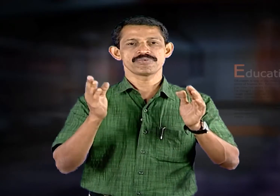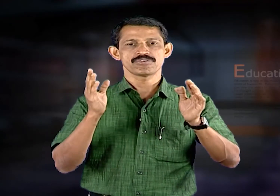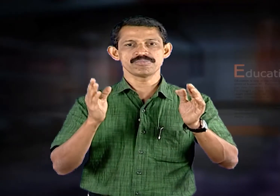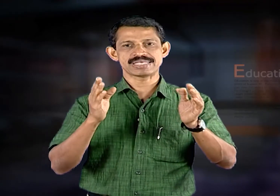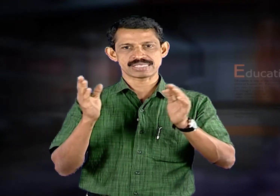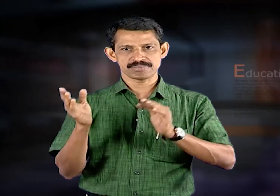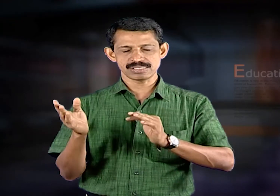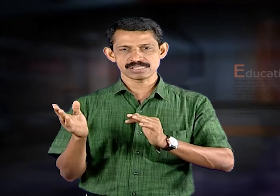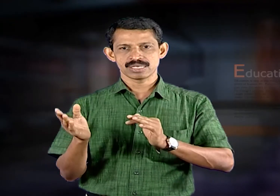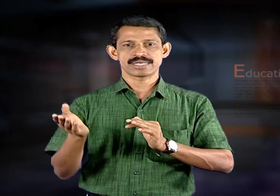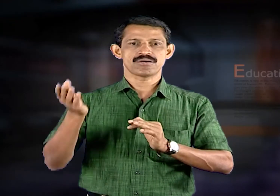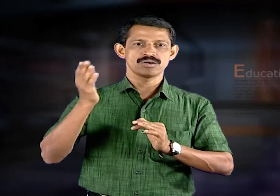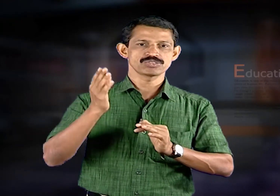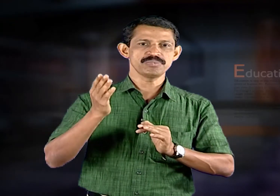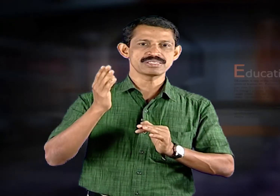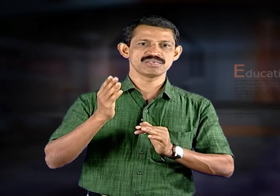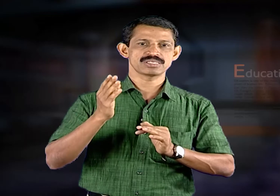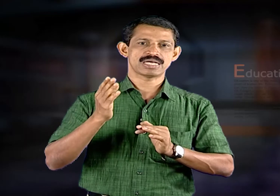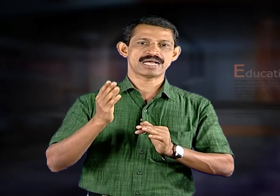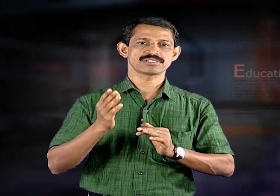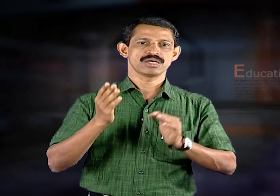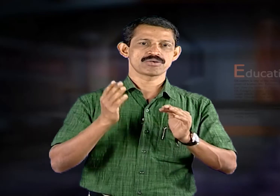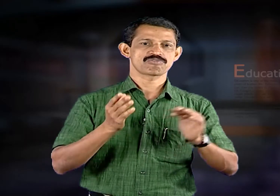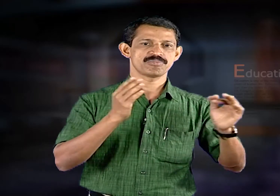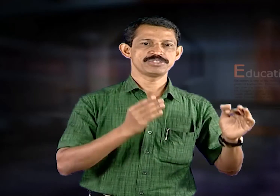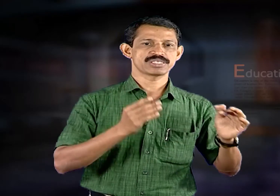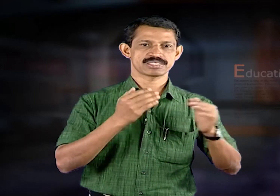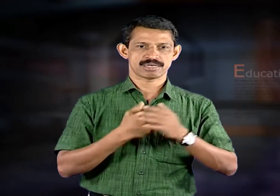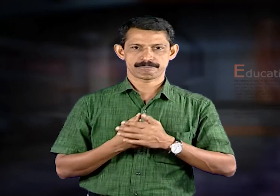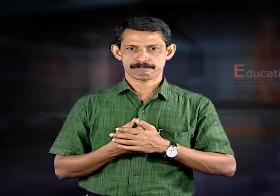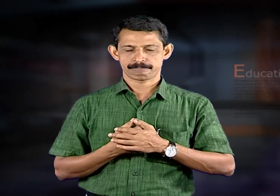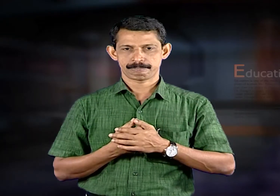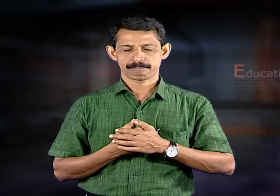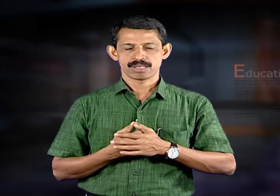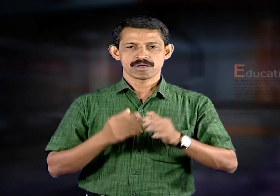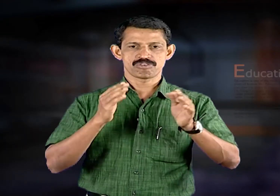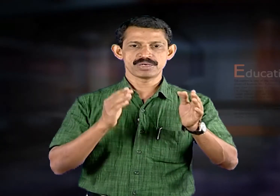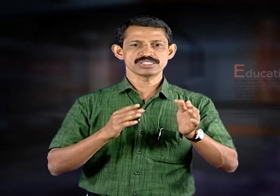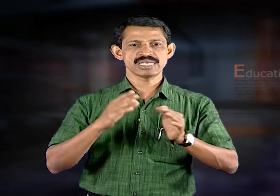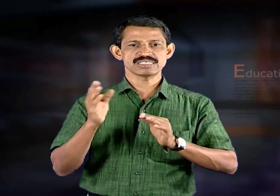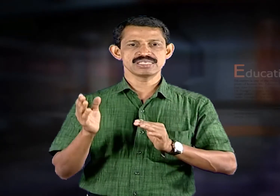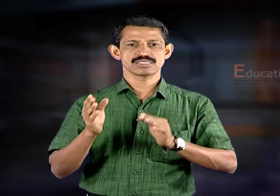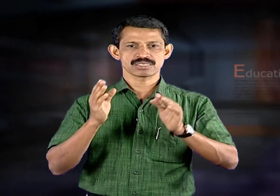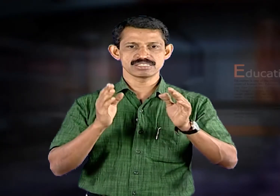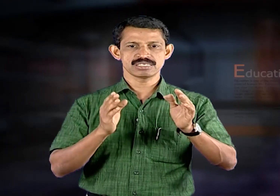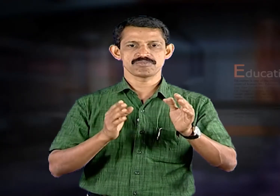home assignments, can also be termed as non-formal education. Formal education is rigid,